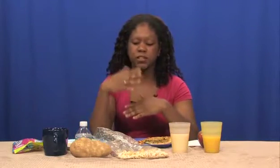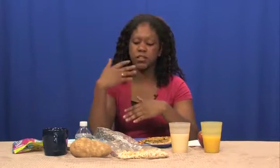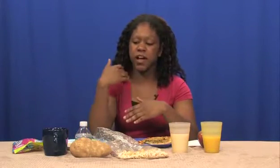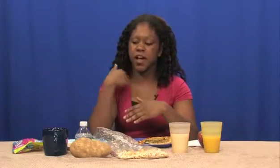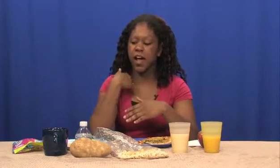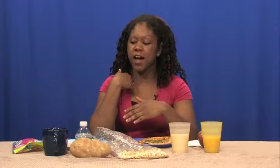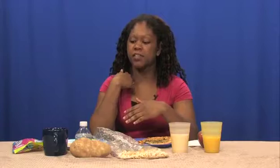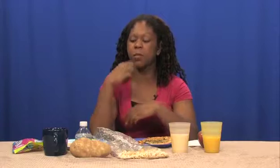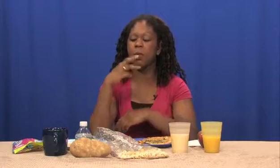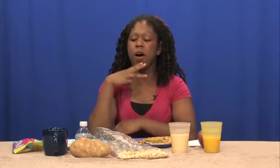Next I have some water